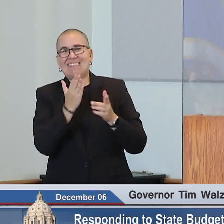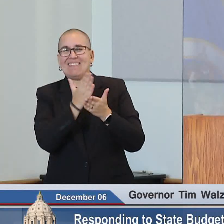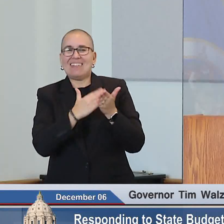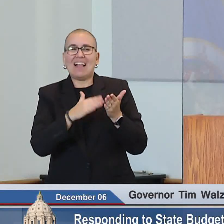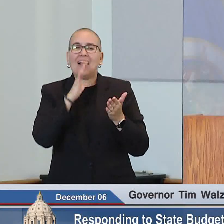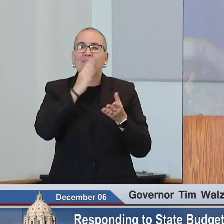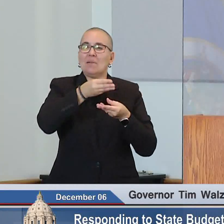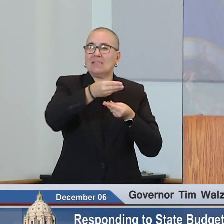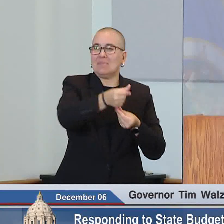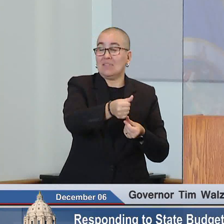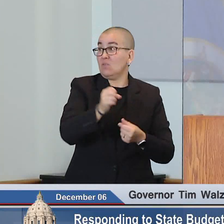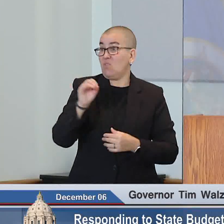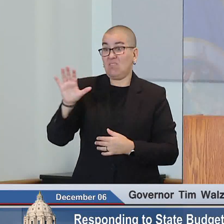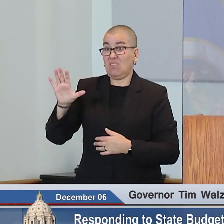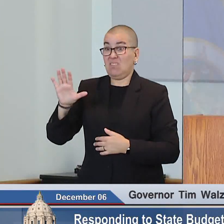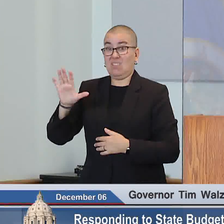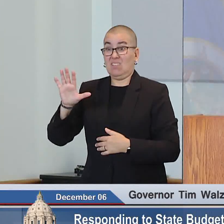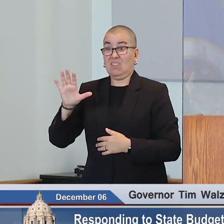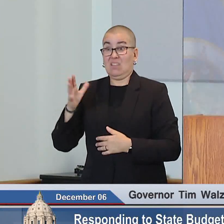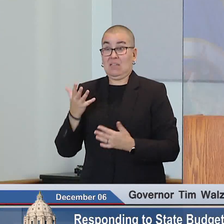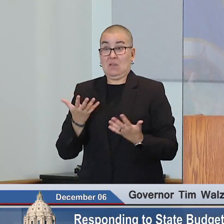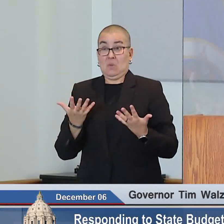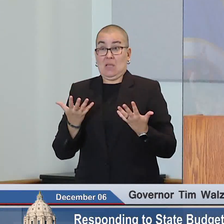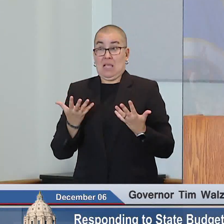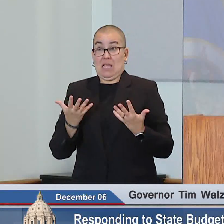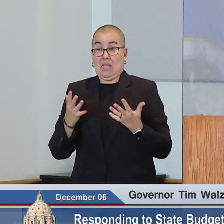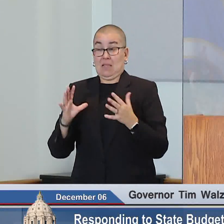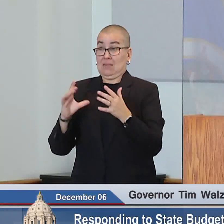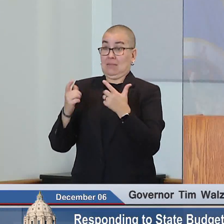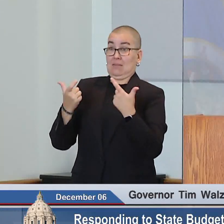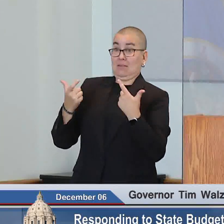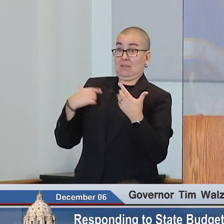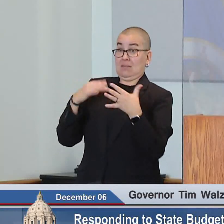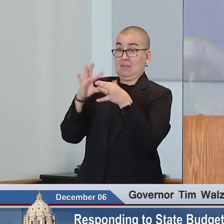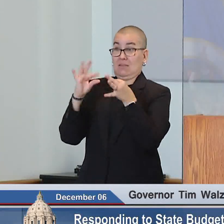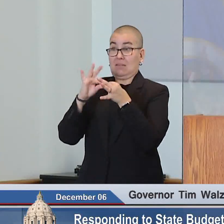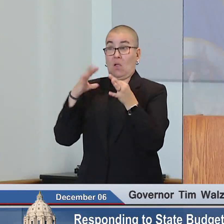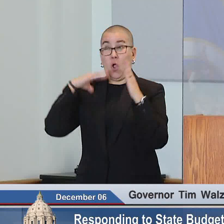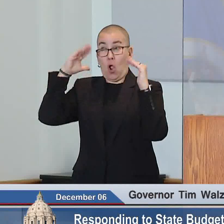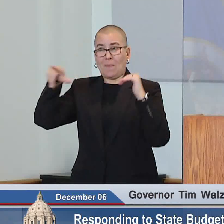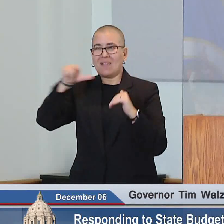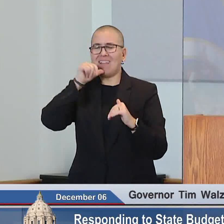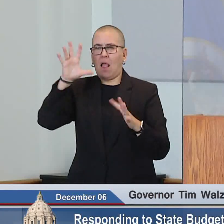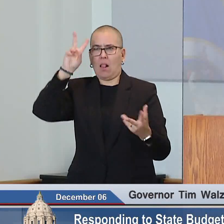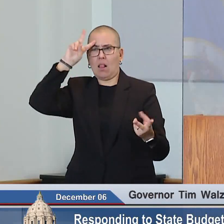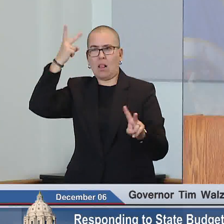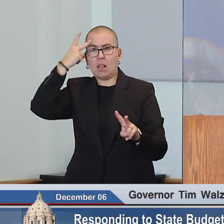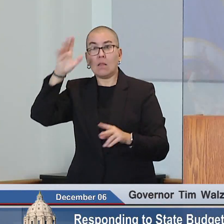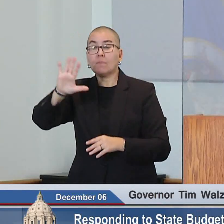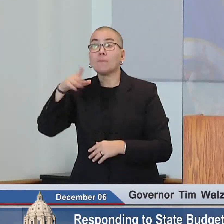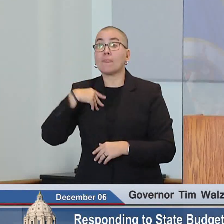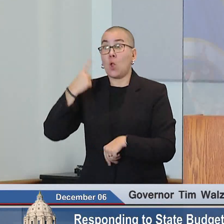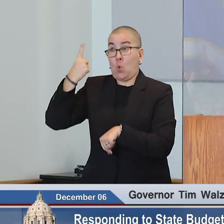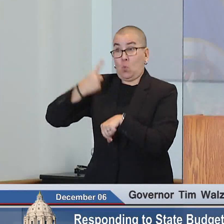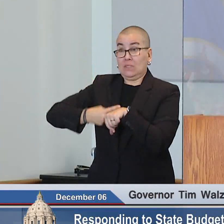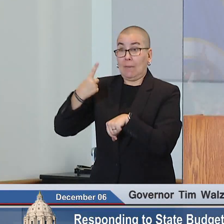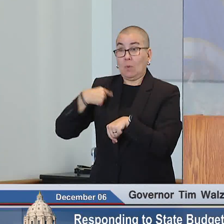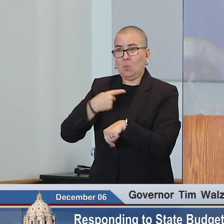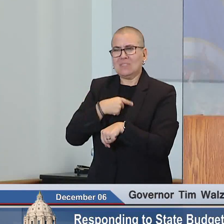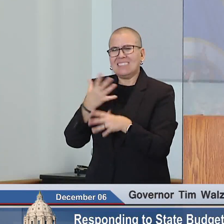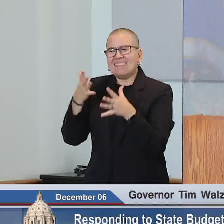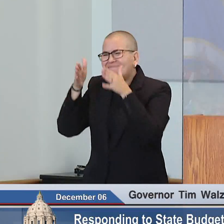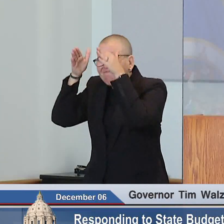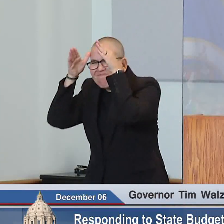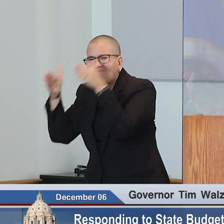thing I've said, and I hope I don't get misconstrued on this, I think it makes sense to look at the one-term funding where we can do that, focus on the programs that are there.